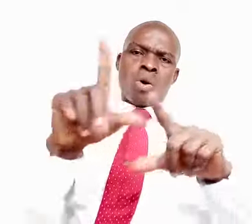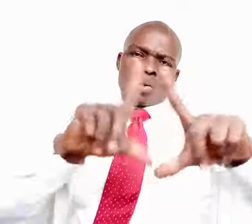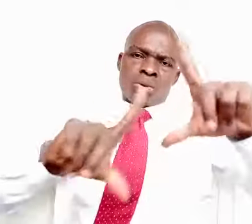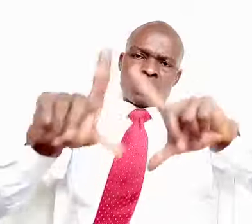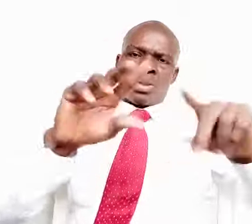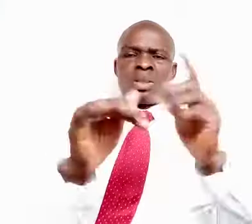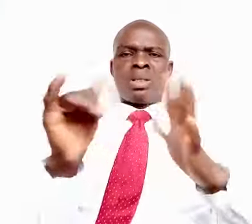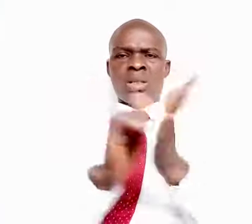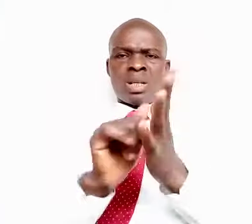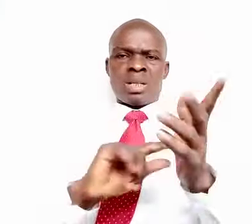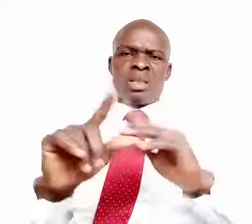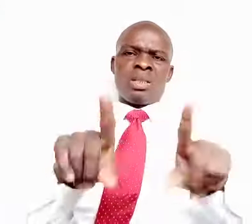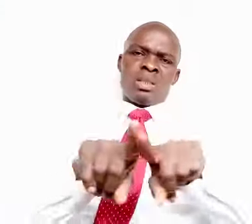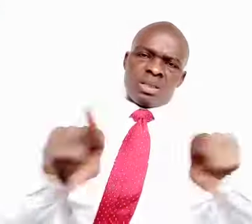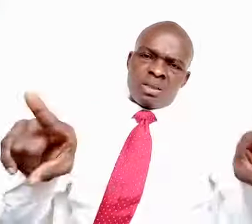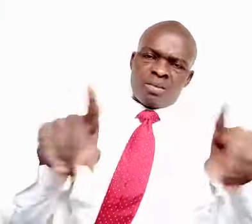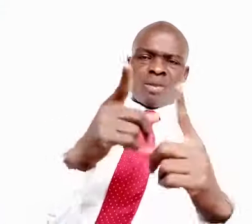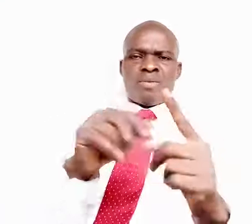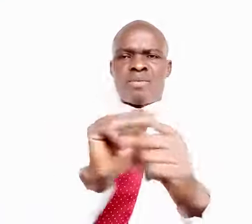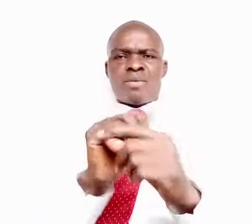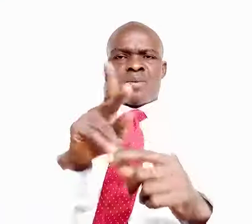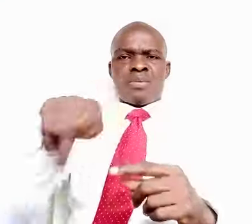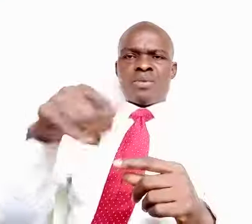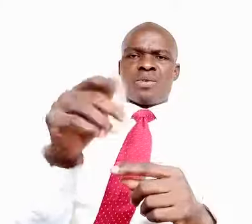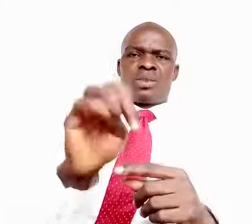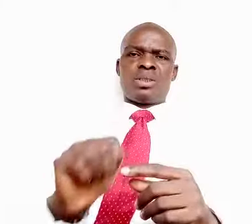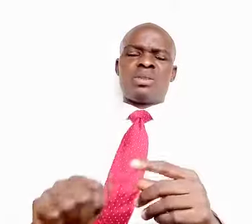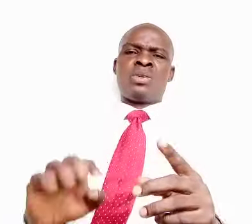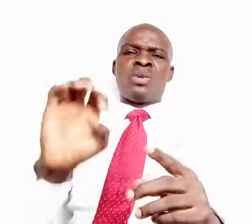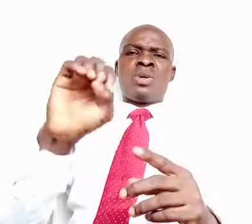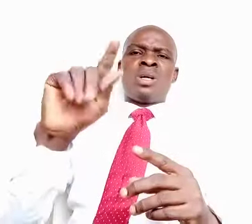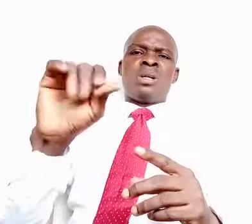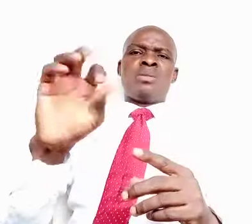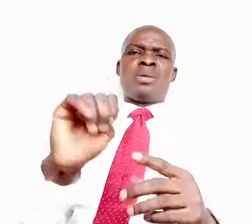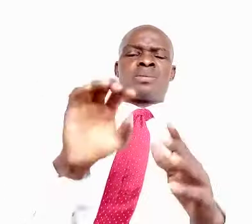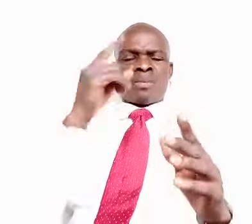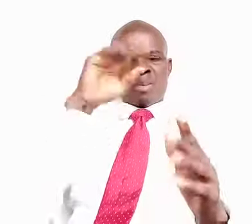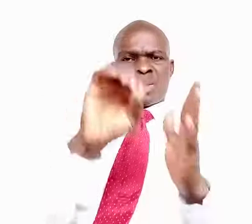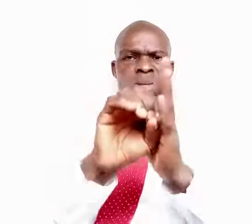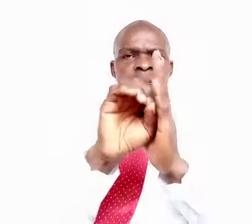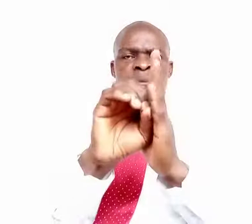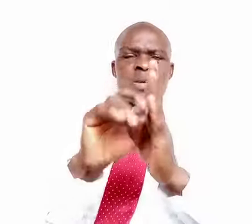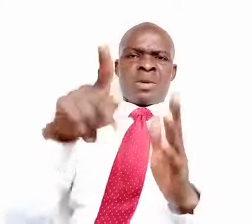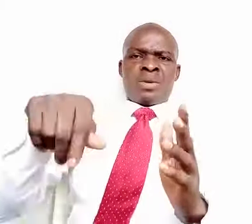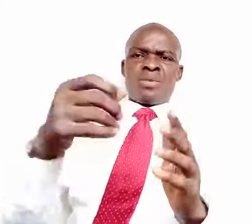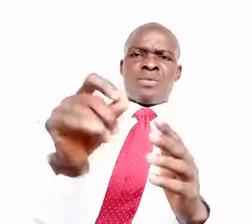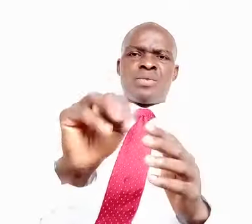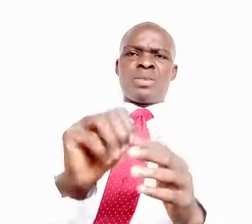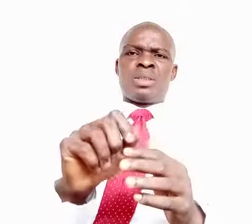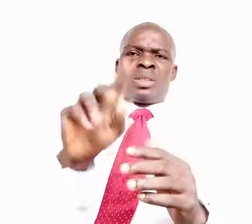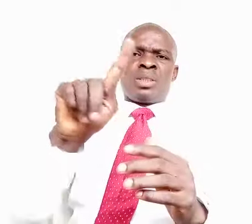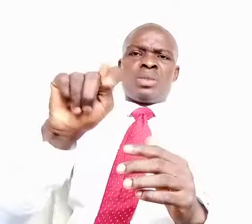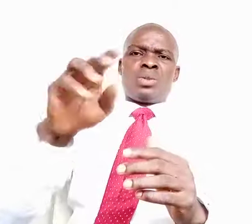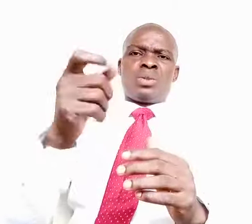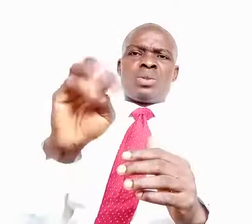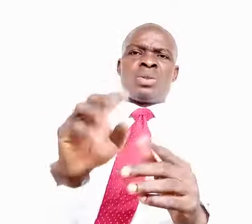differs in only one phonological element, such as a phoneme, tone, or